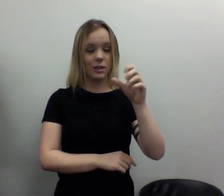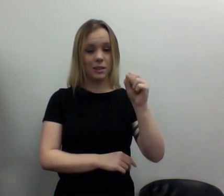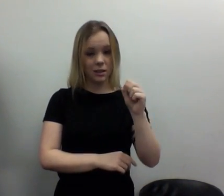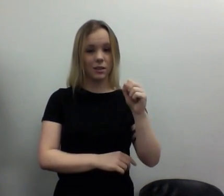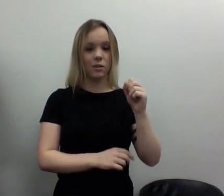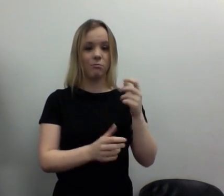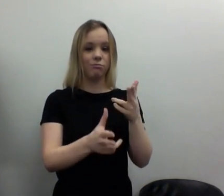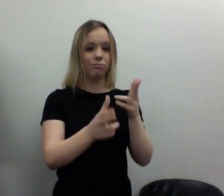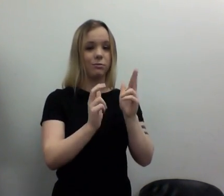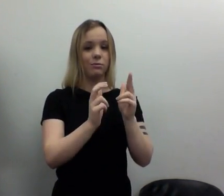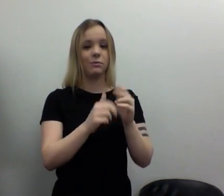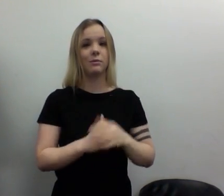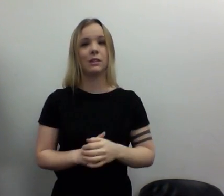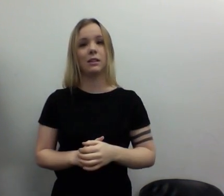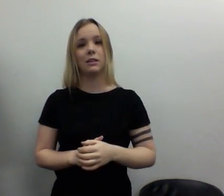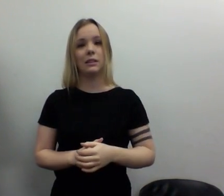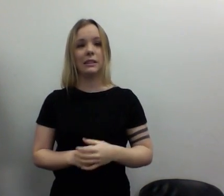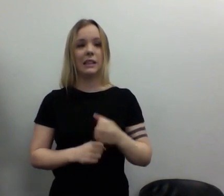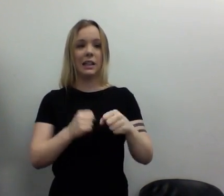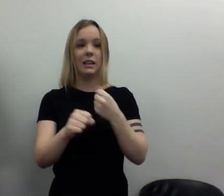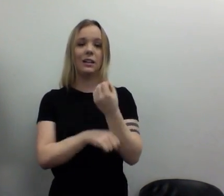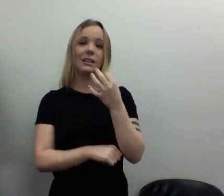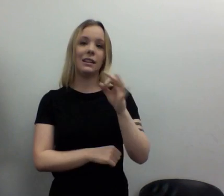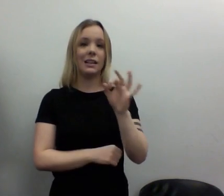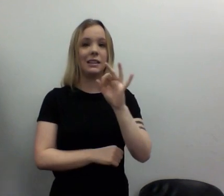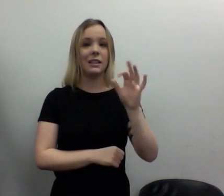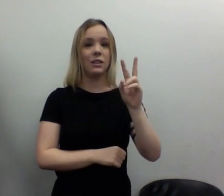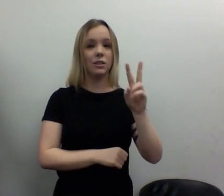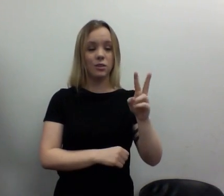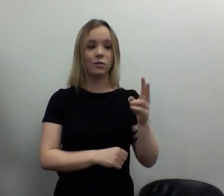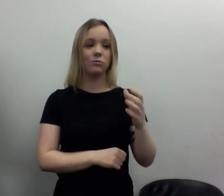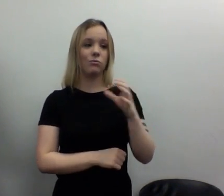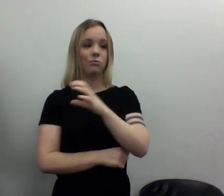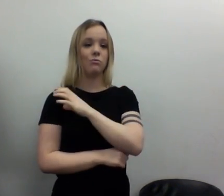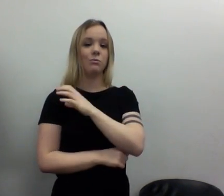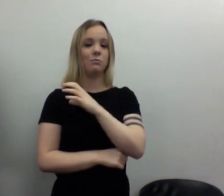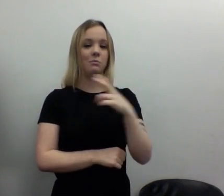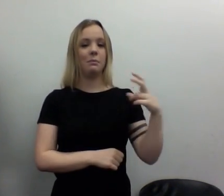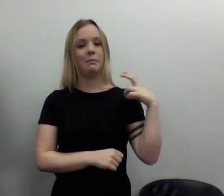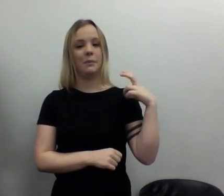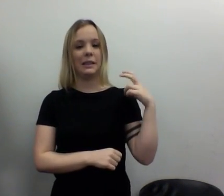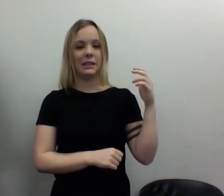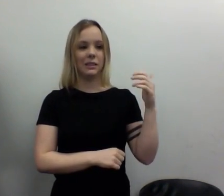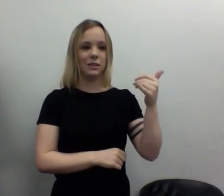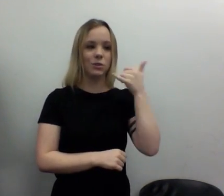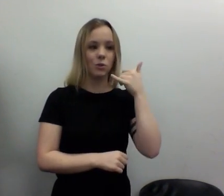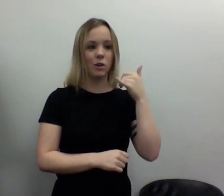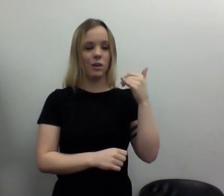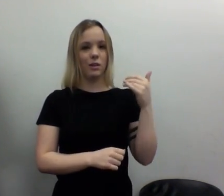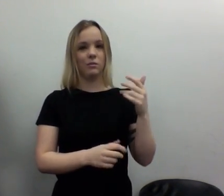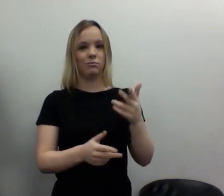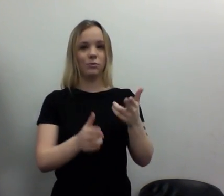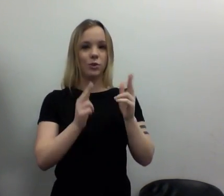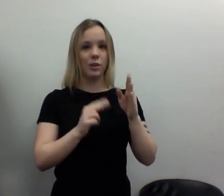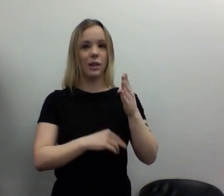1992, police were called to a shooting in Baltimore, Maryland, where, as the officer said, he found the drug dealer with the 2 guns smoking at